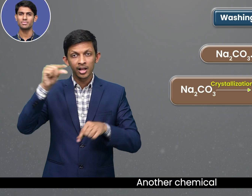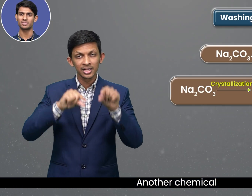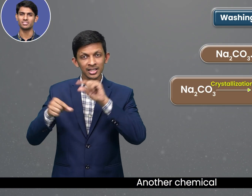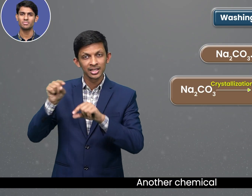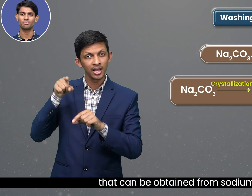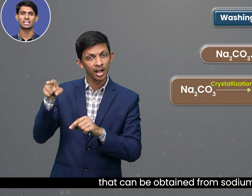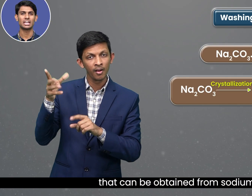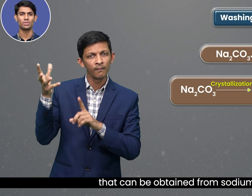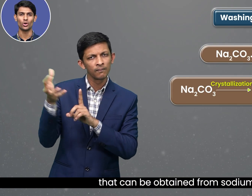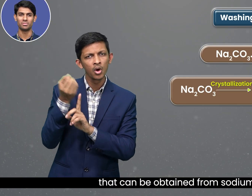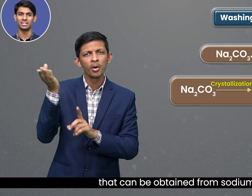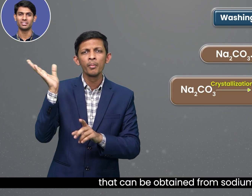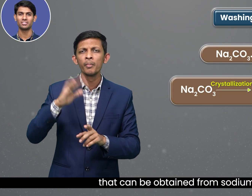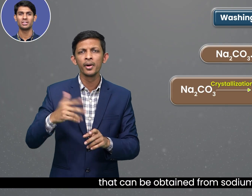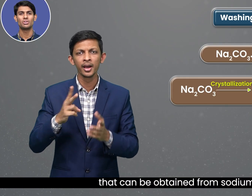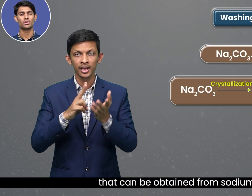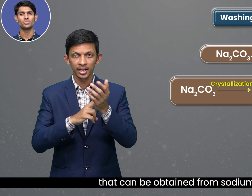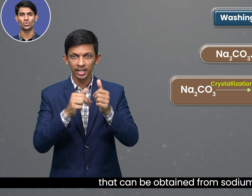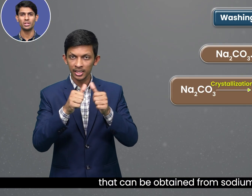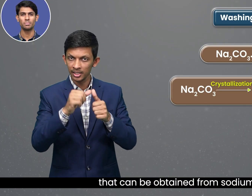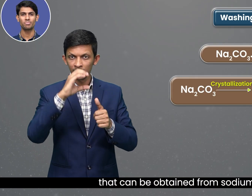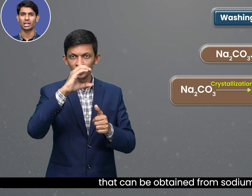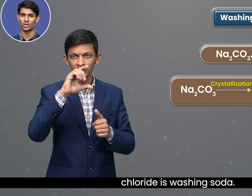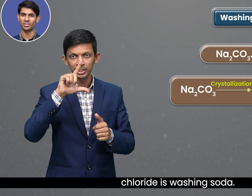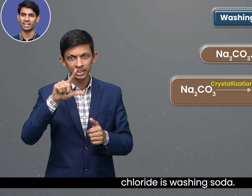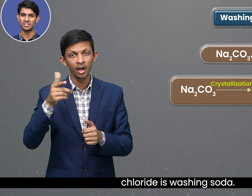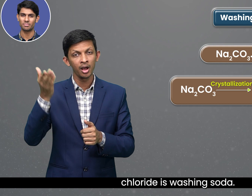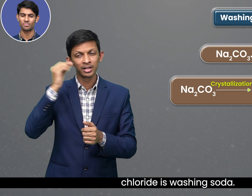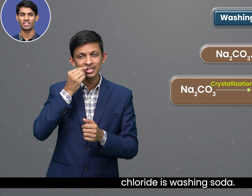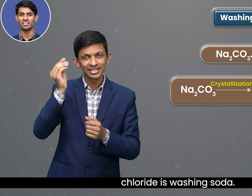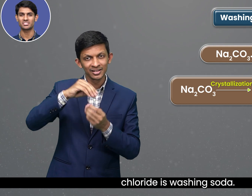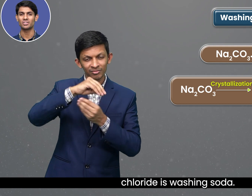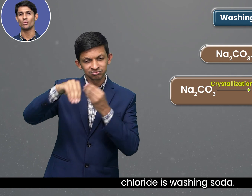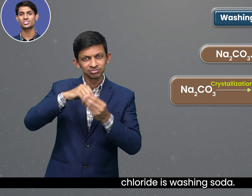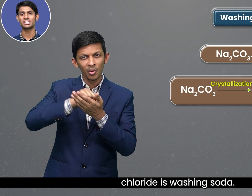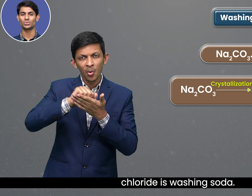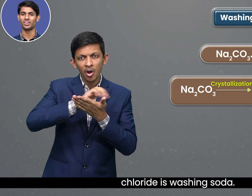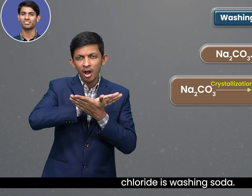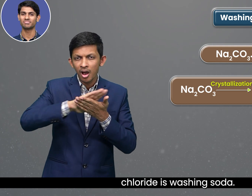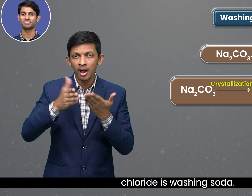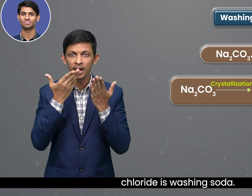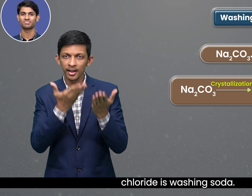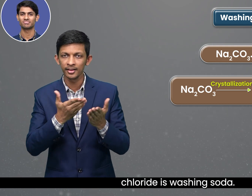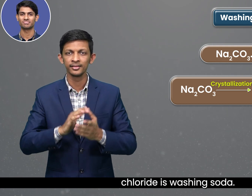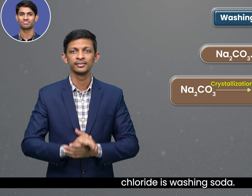Another chemical that can be obtained from sodium chloride is washing soda.